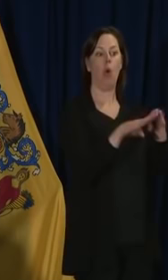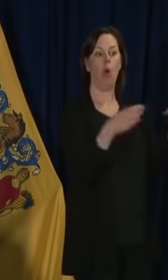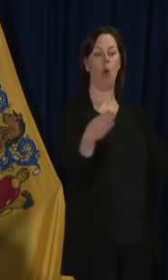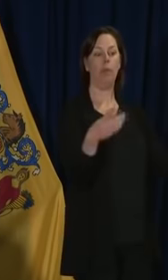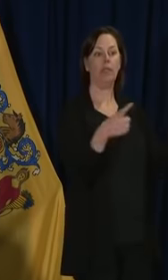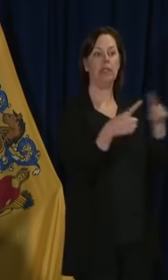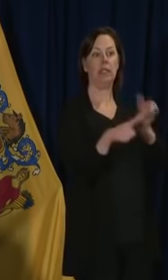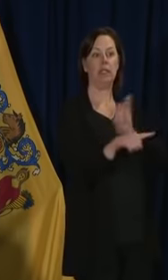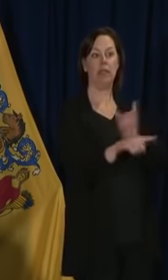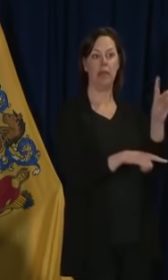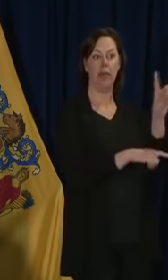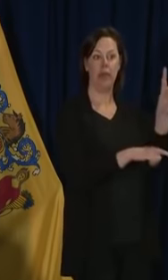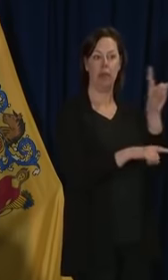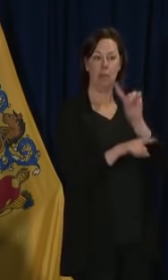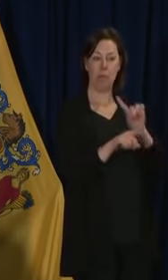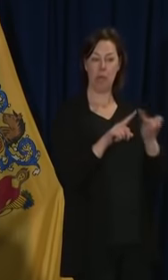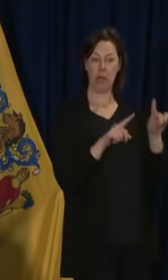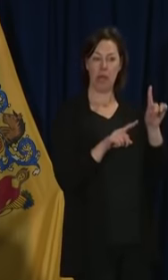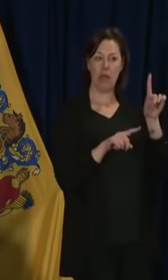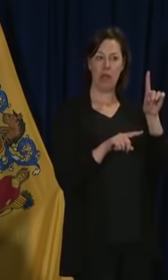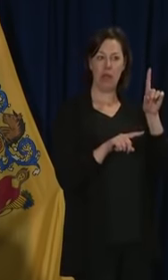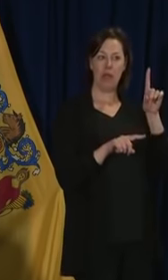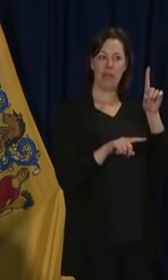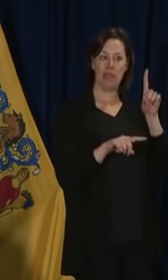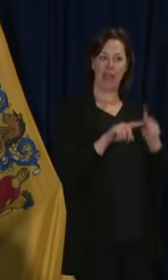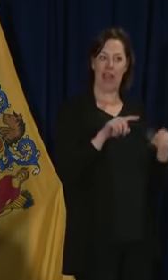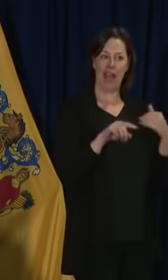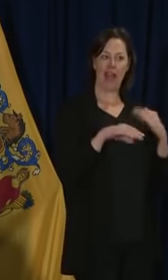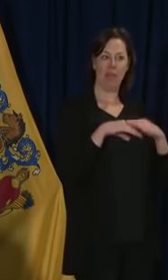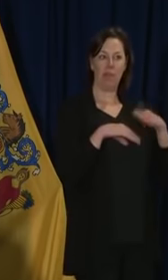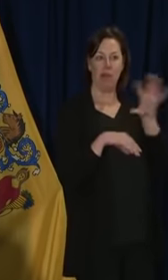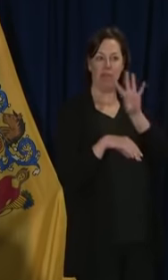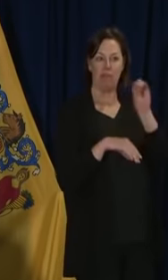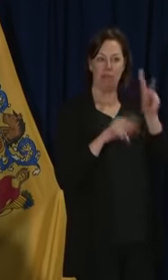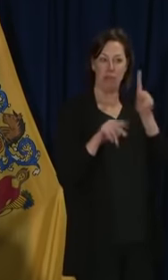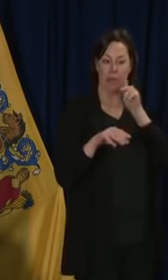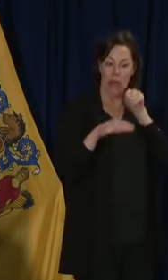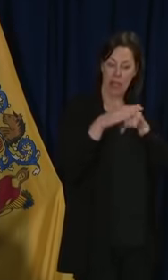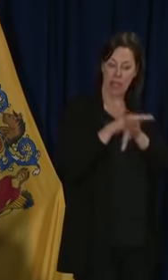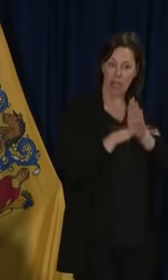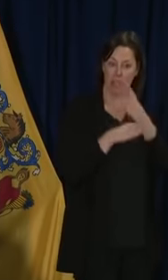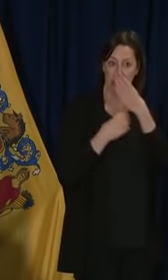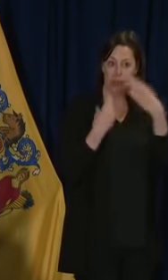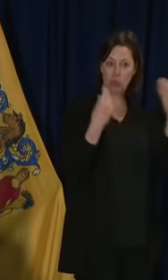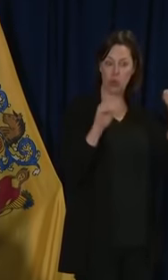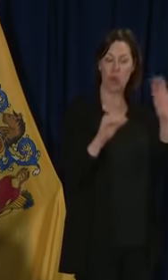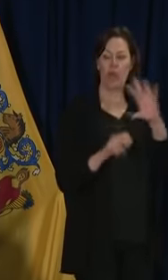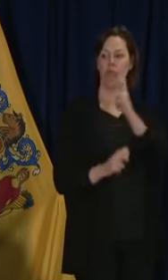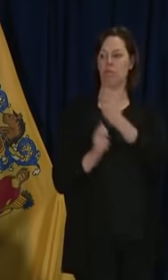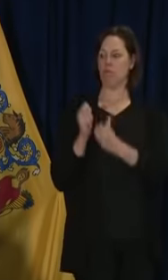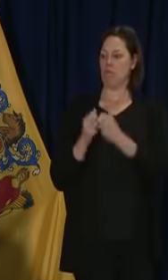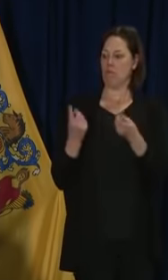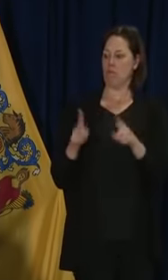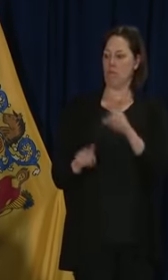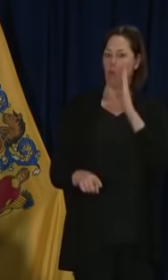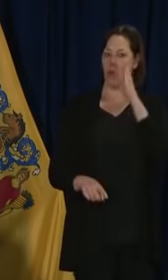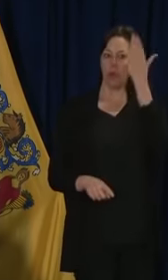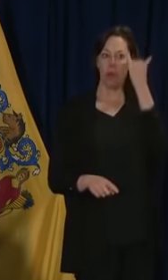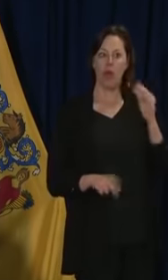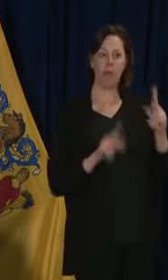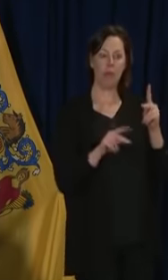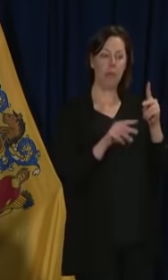more than 50 rule, I believe you had said. That may cause some problems, because now all of a sudden people may not be able to